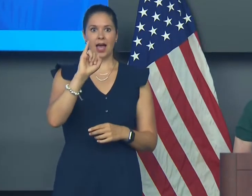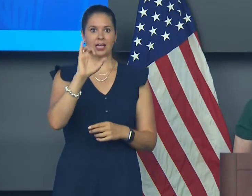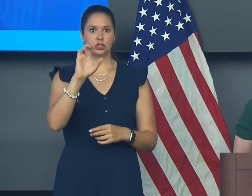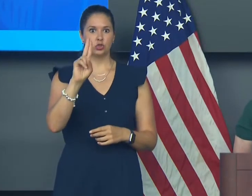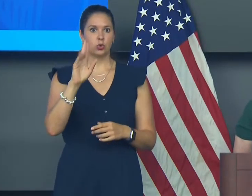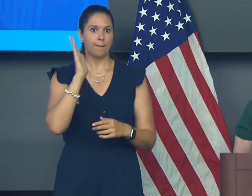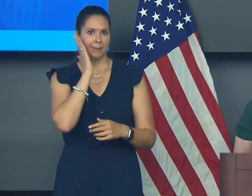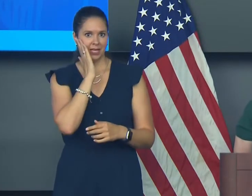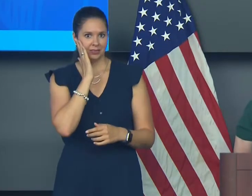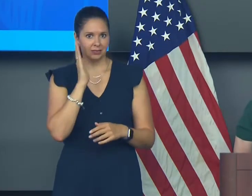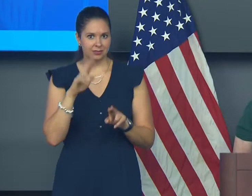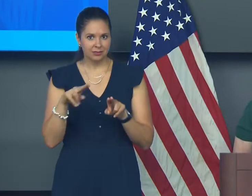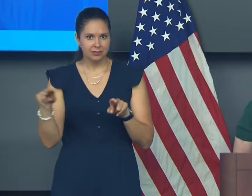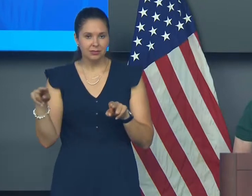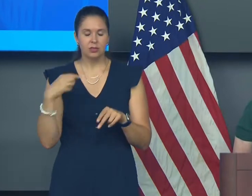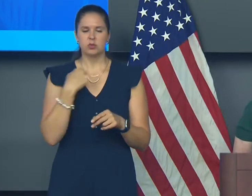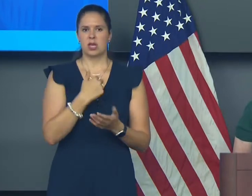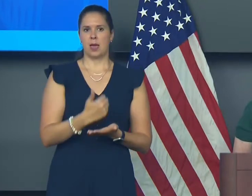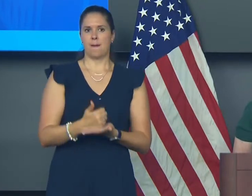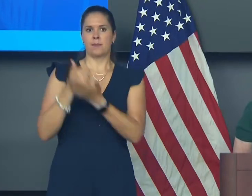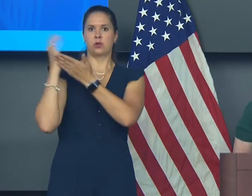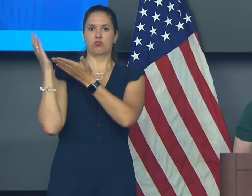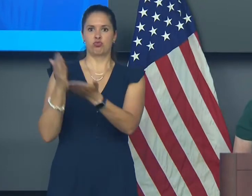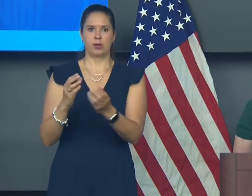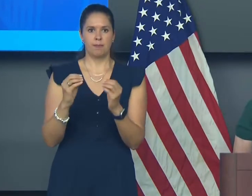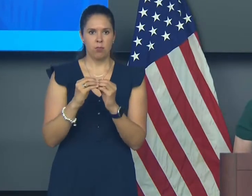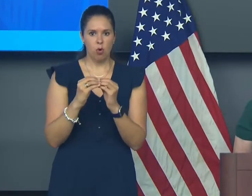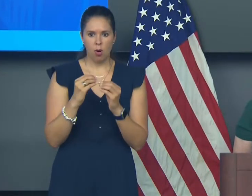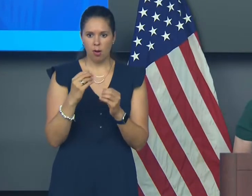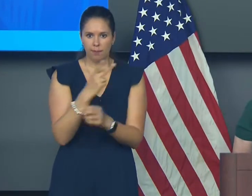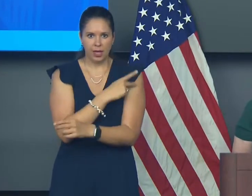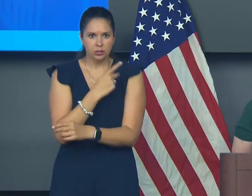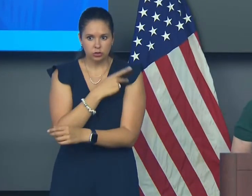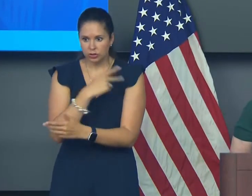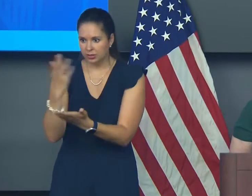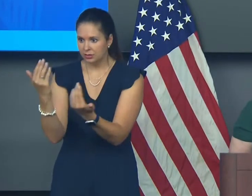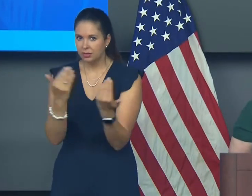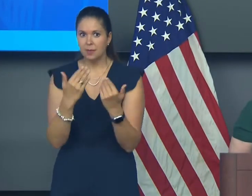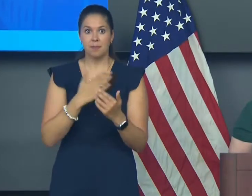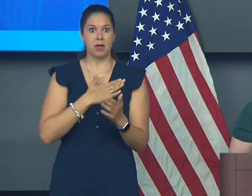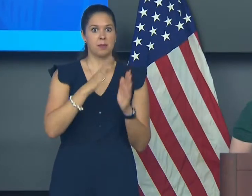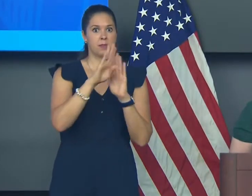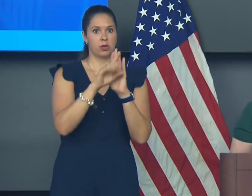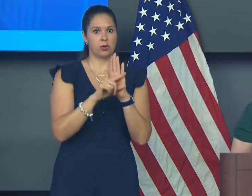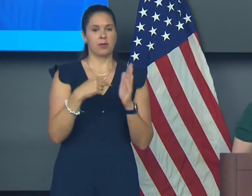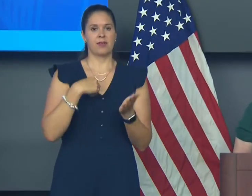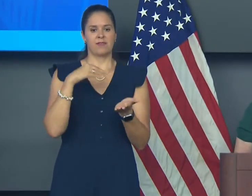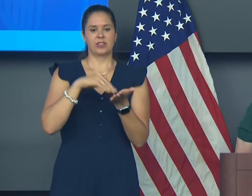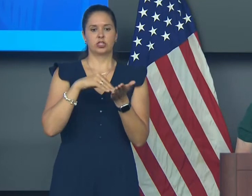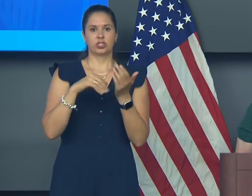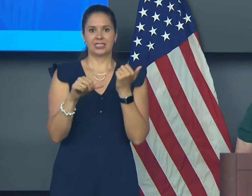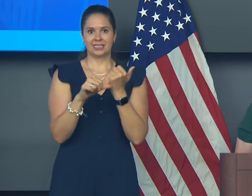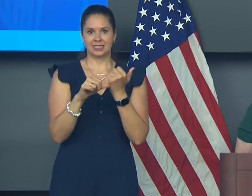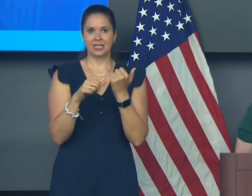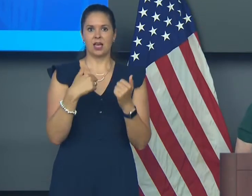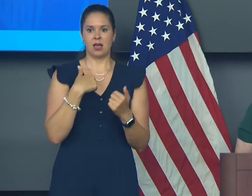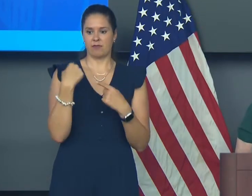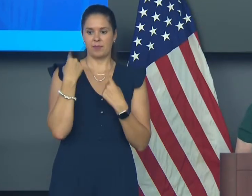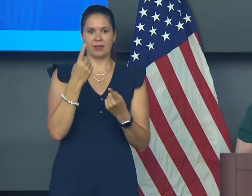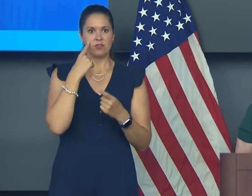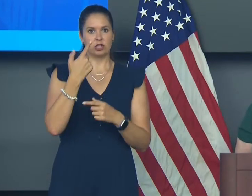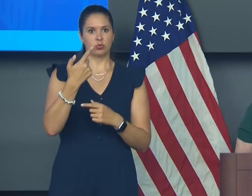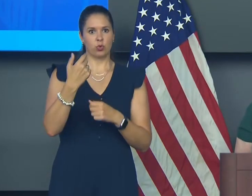beds. So we are helping to bring in more patients. I will tell you my background. I am a physician assistant, and I have